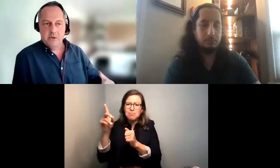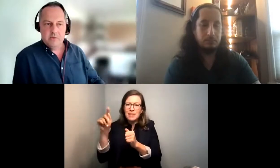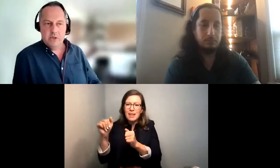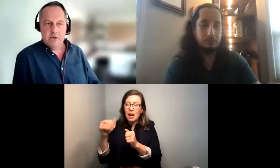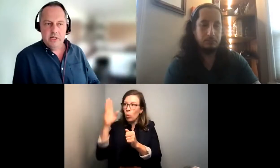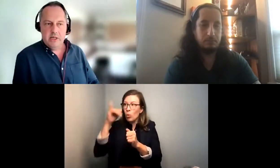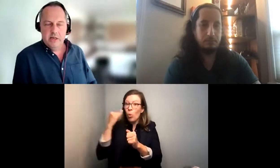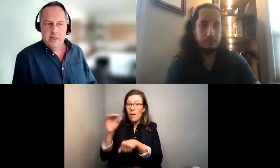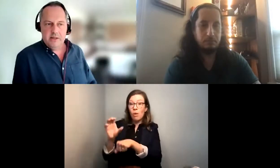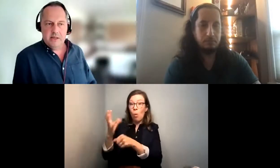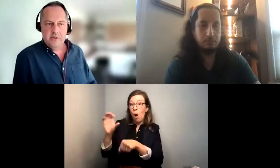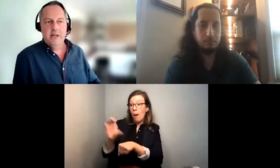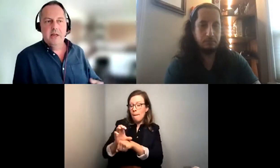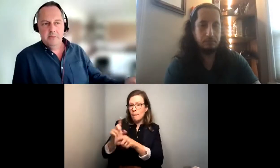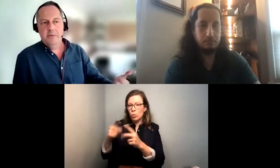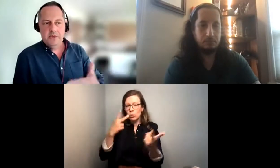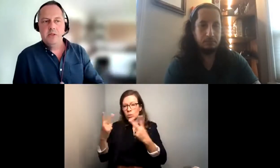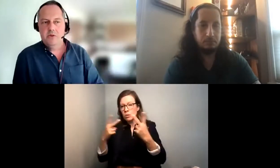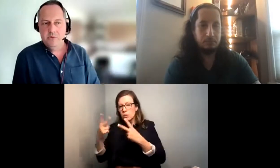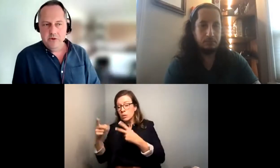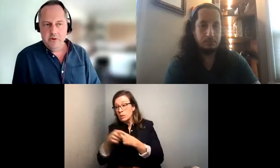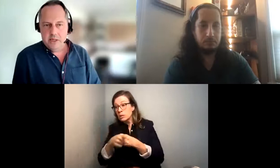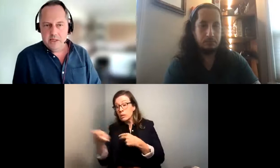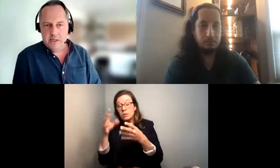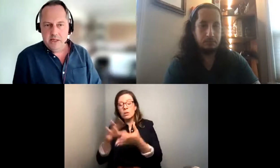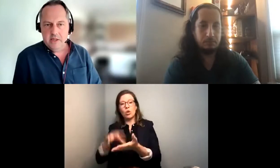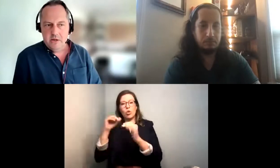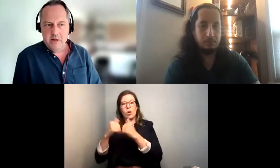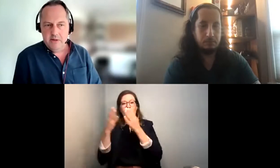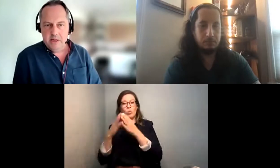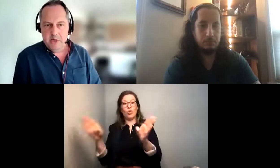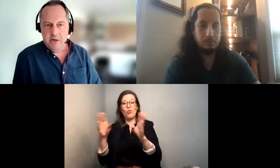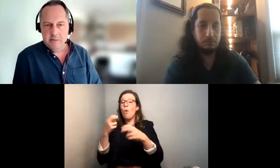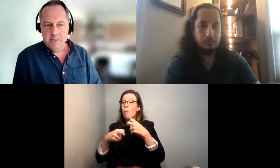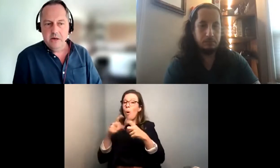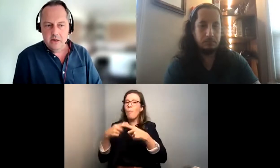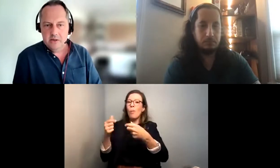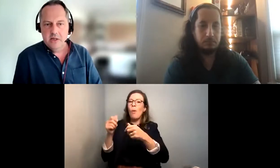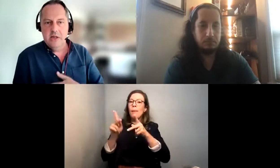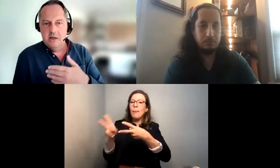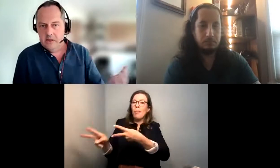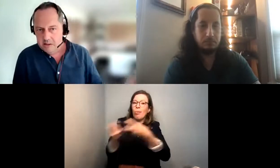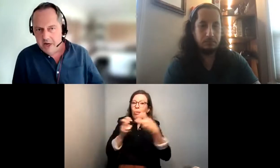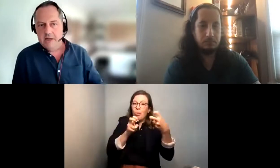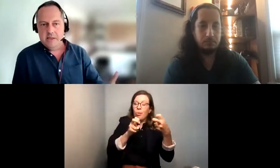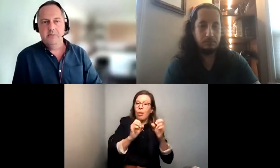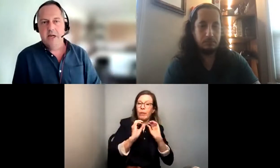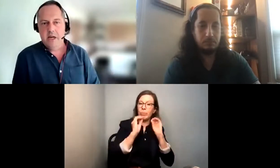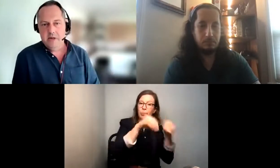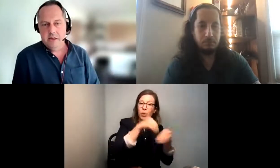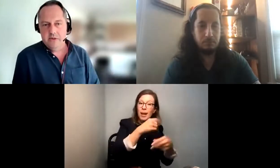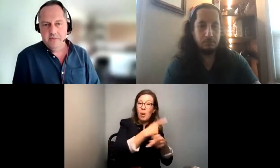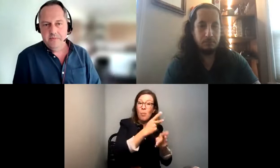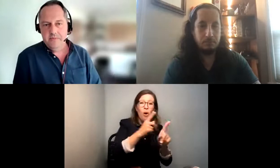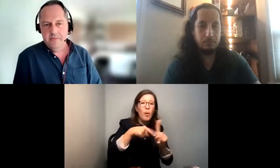going to have to do some retraining. I think that's fine. The problem is when you try and productize it and it's not ready for that market because the biases have been